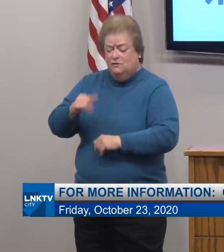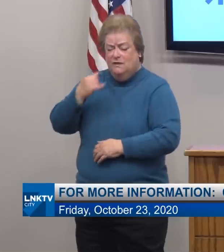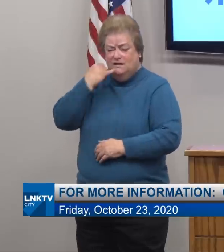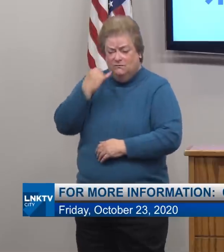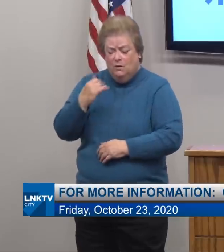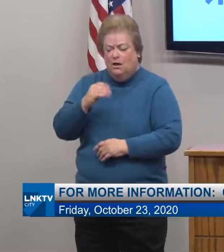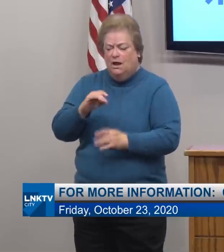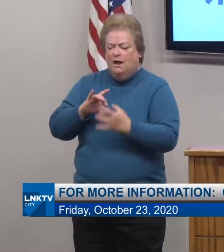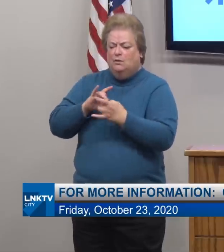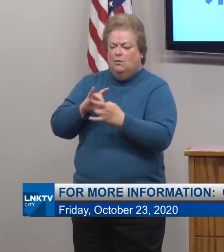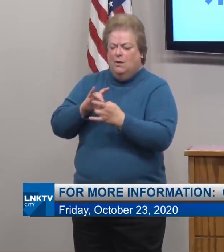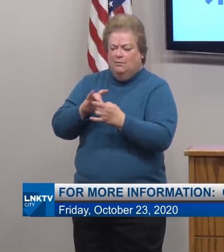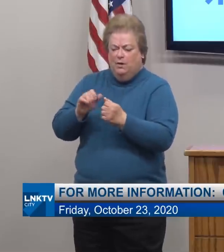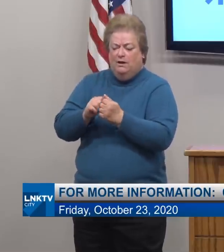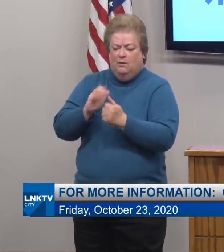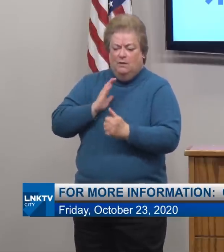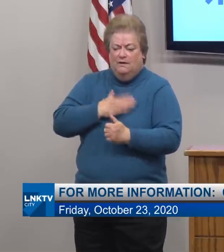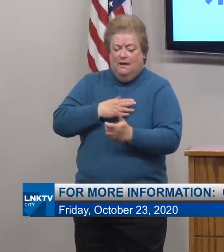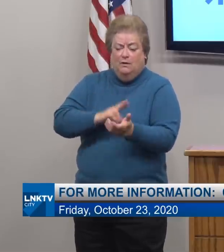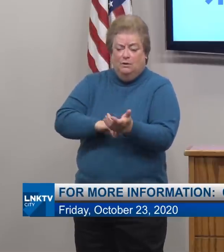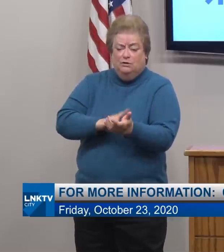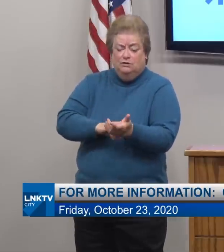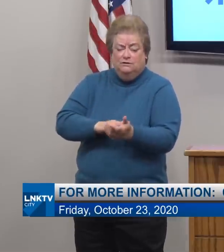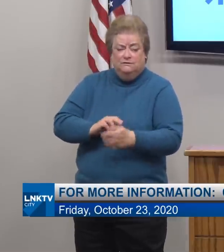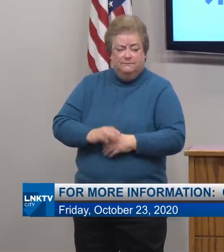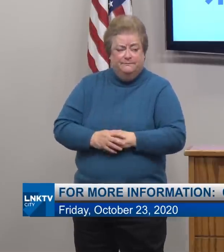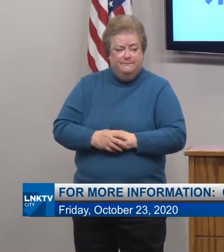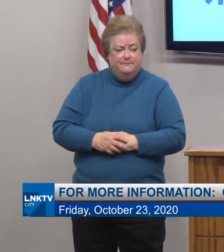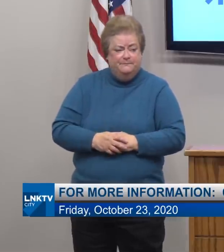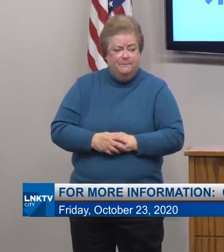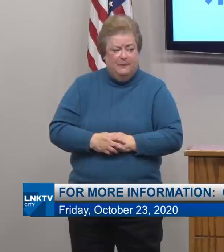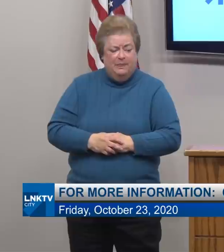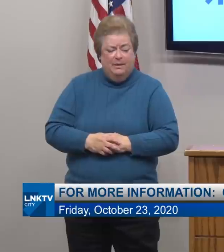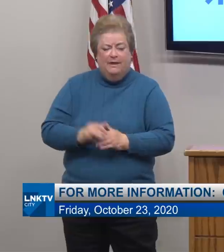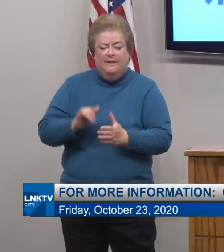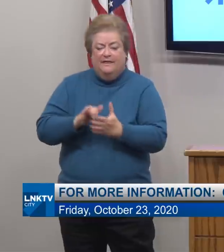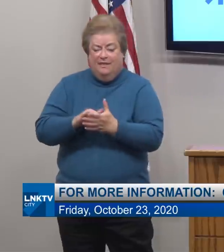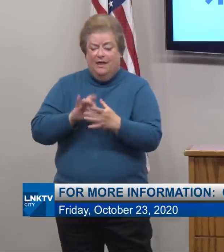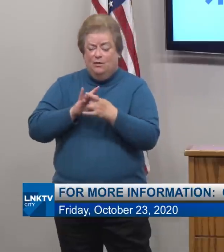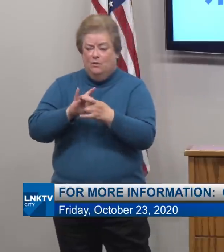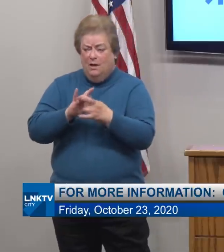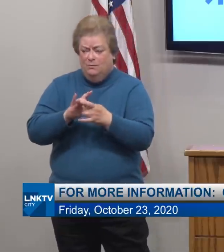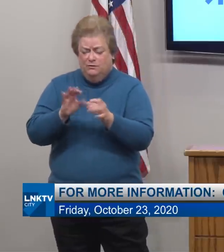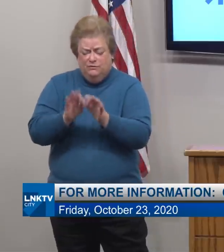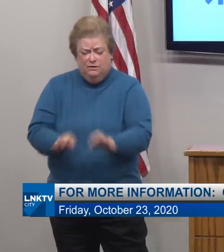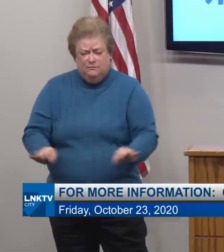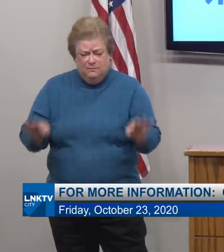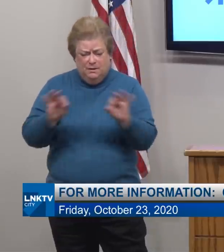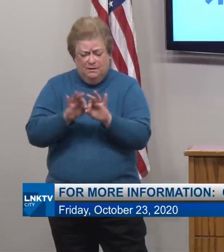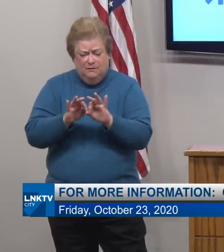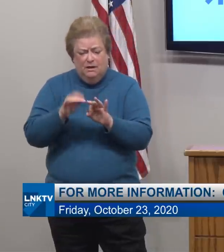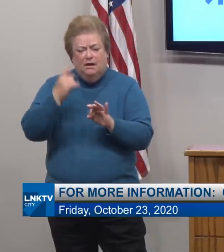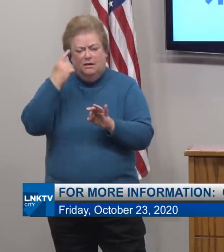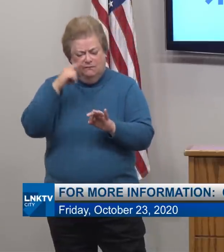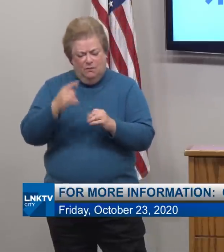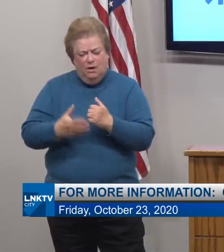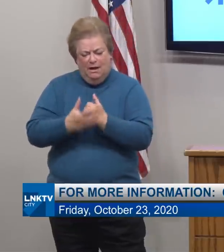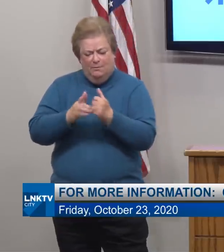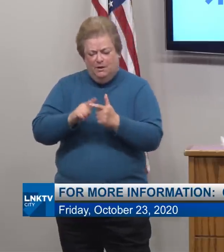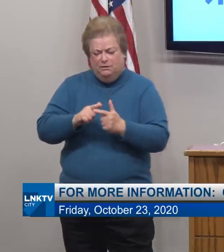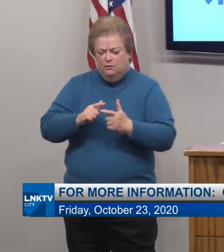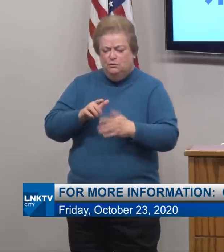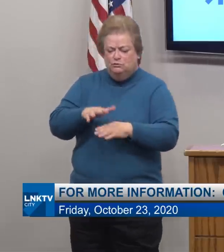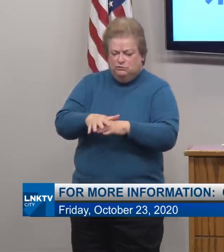cooperating with the co with our public health nurses this cooperation is crucial to slowing the spread of the